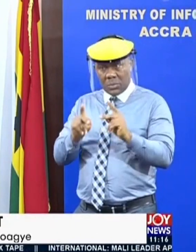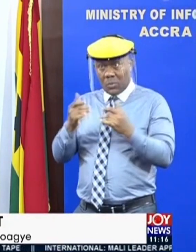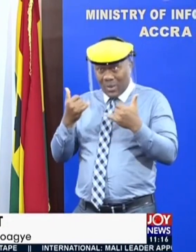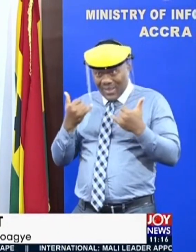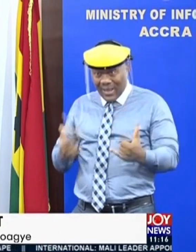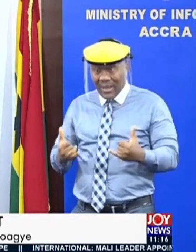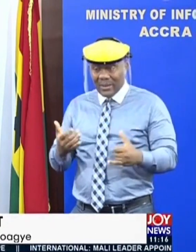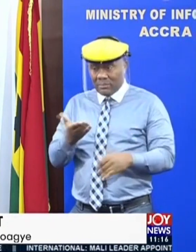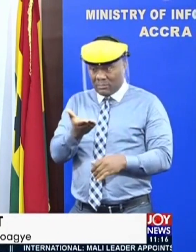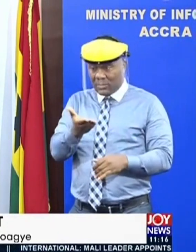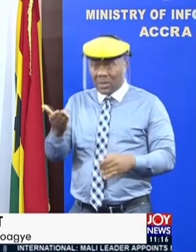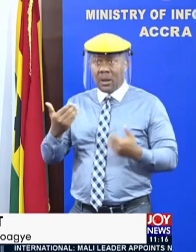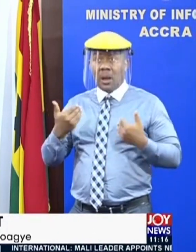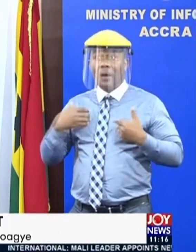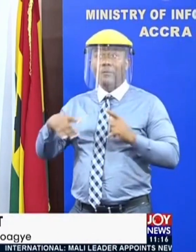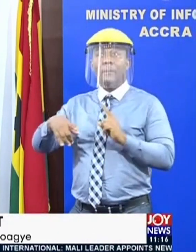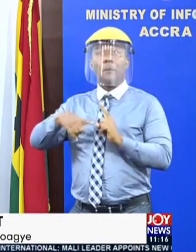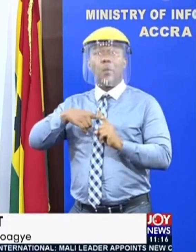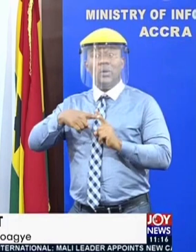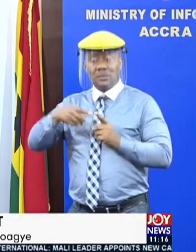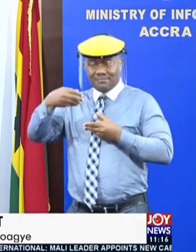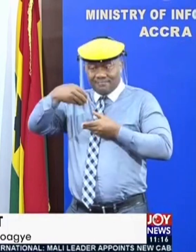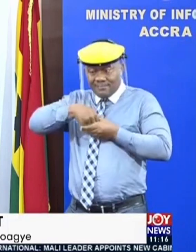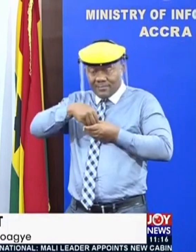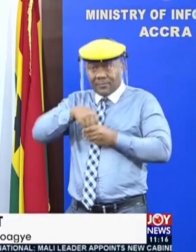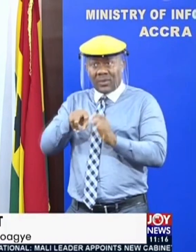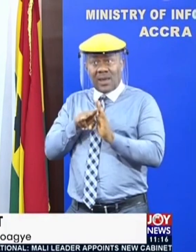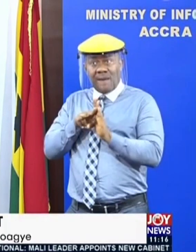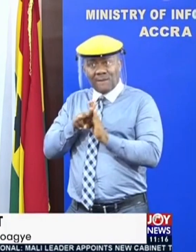today they are carrying the virus. And like I said,